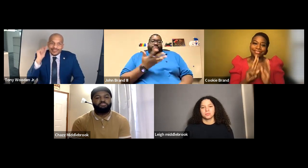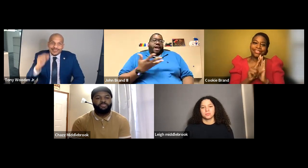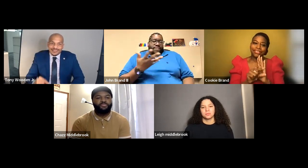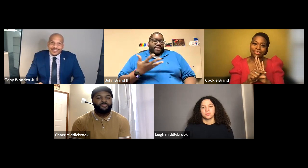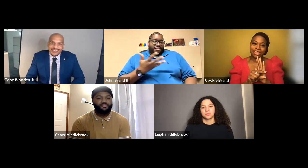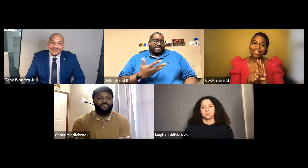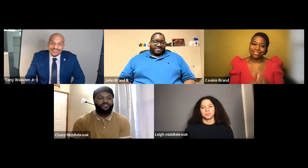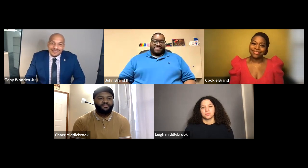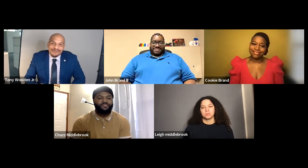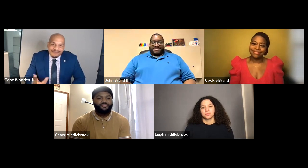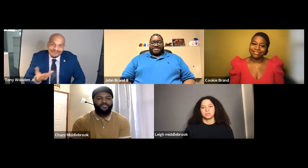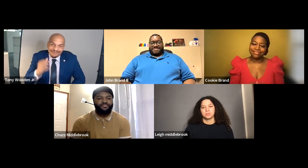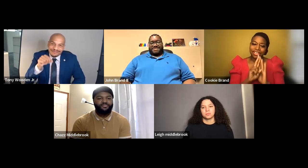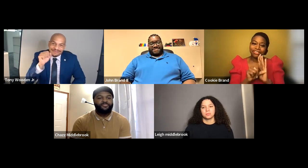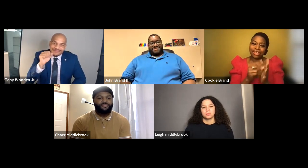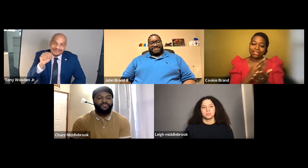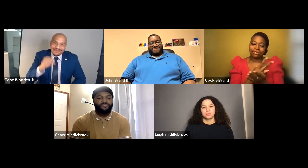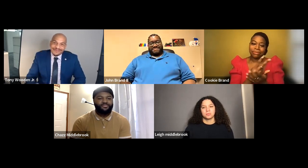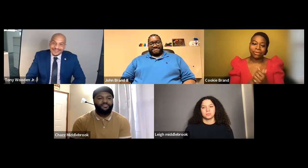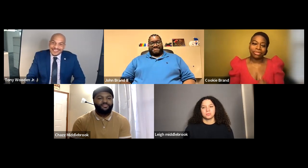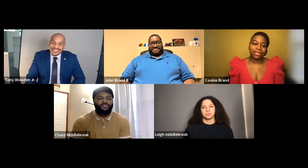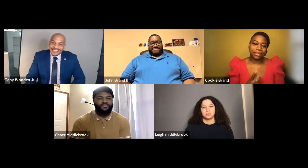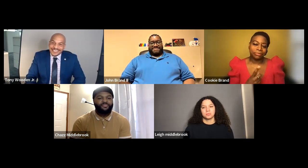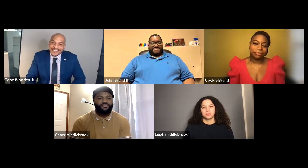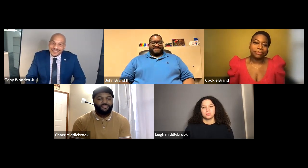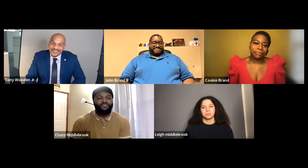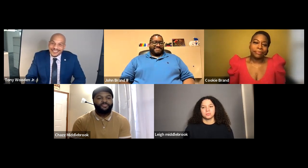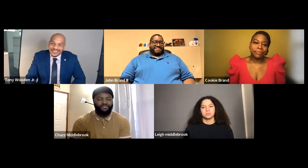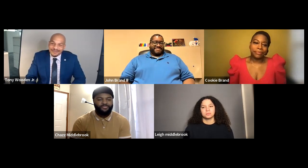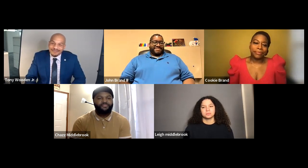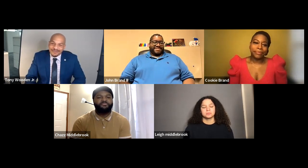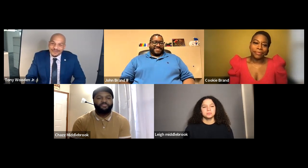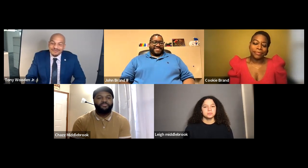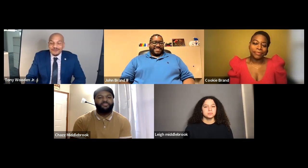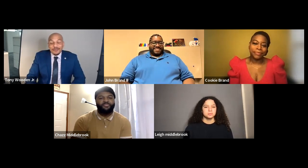only one that went of the five of us here on screen right now that went to Gallaudet.